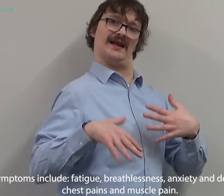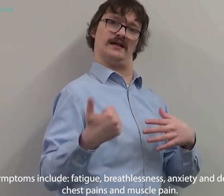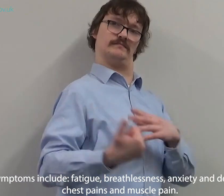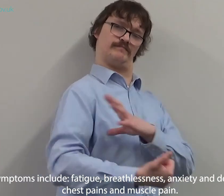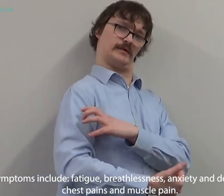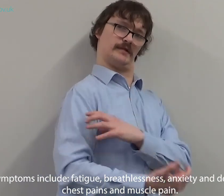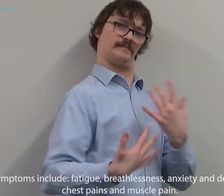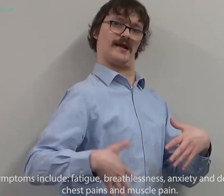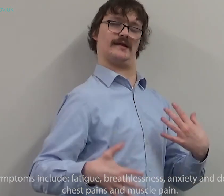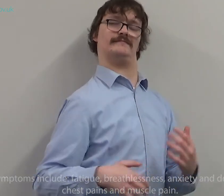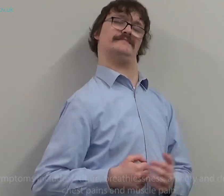muscle pain. include vegetarian.